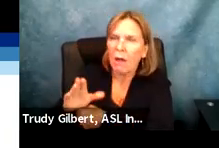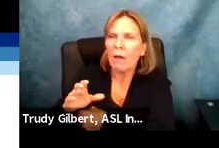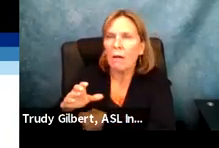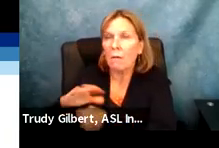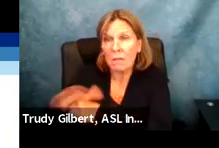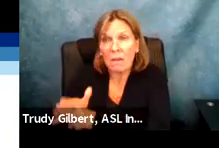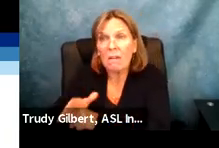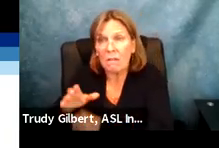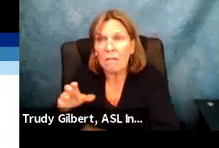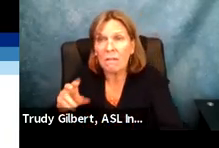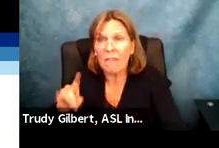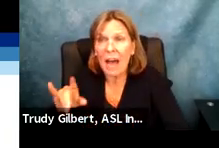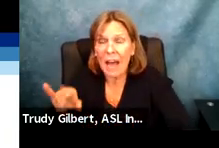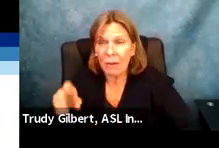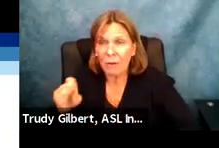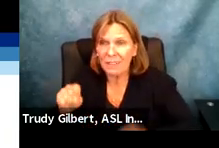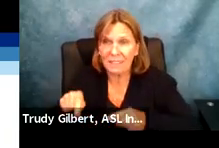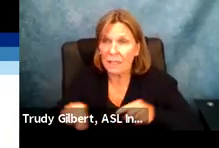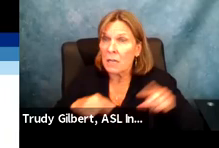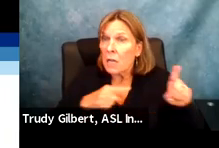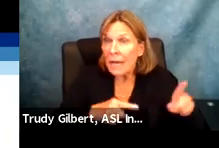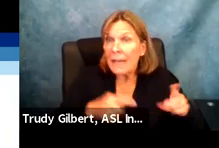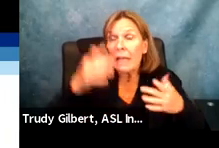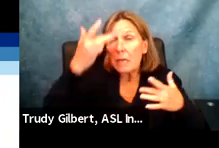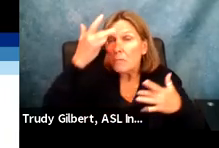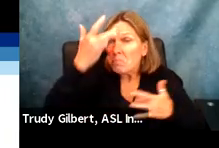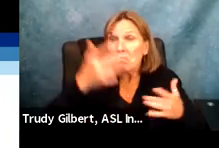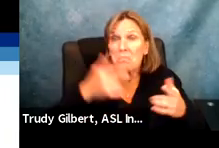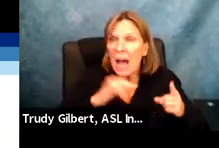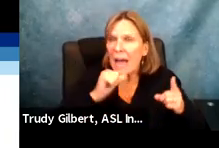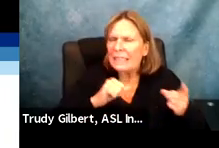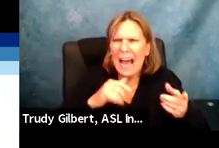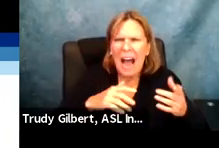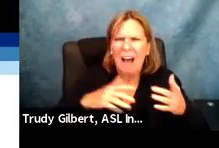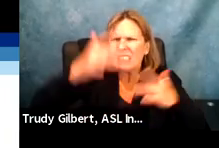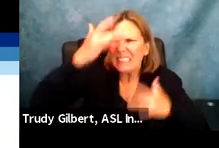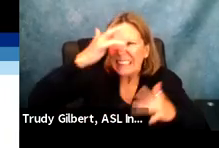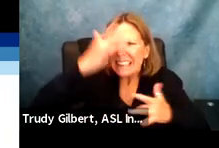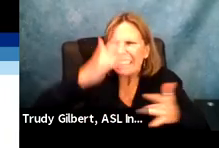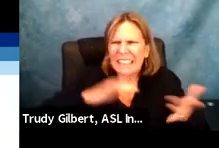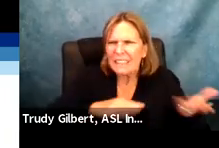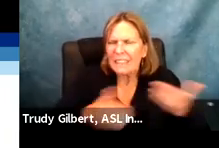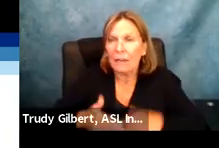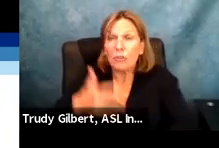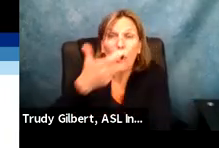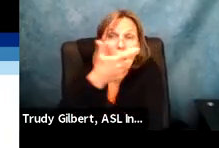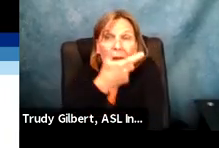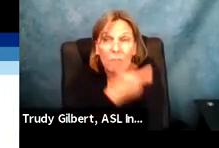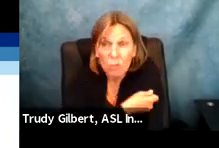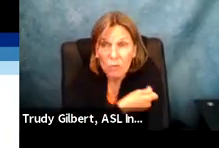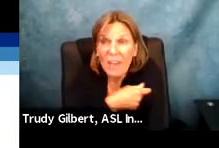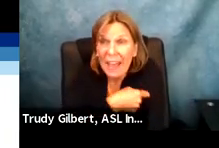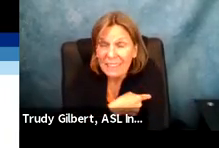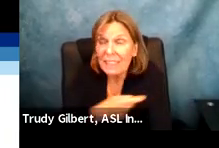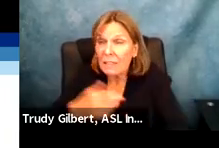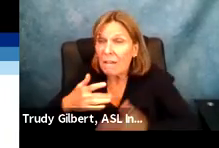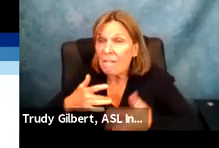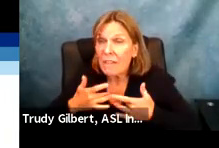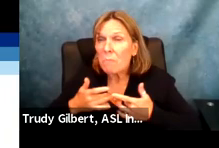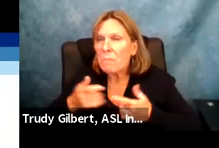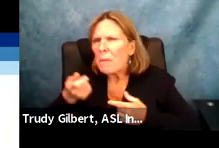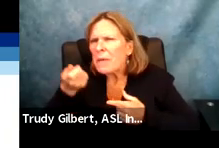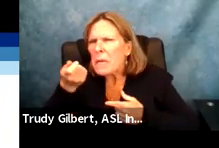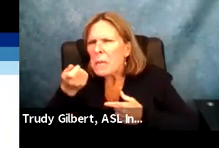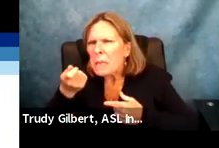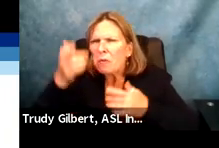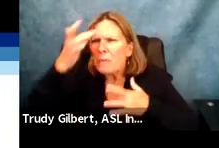sick. They're not dying. And if anything, they might have a mild cold after being vaccinated.